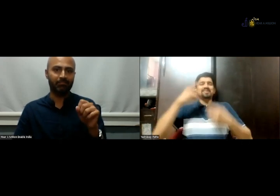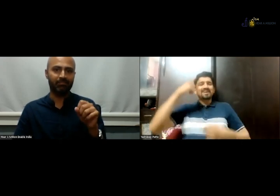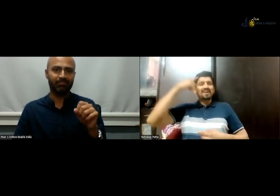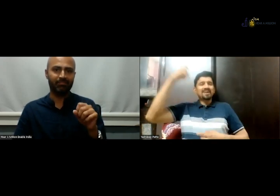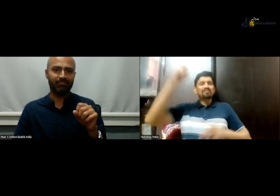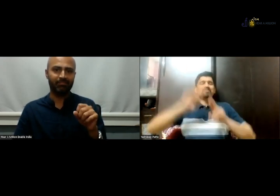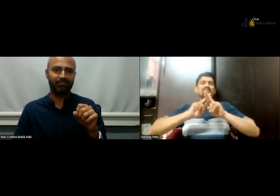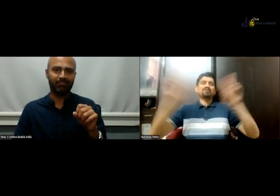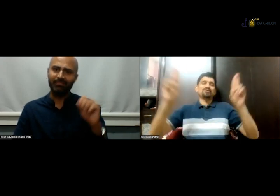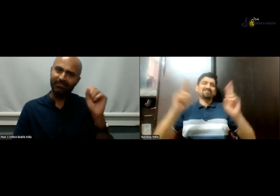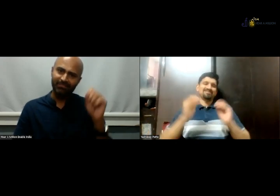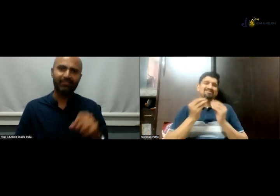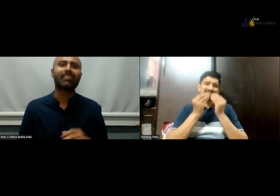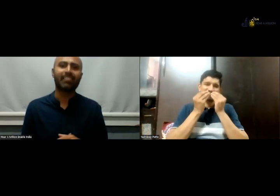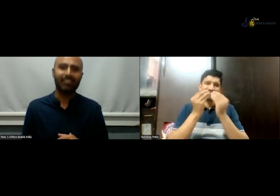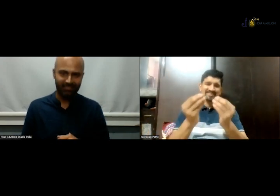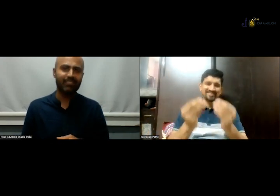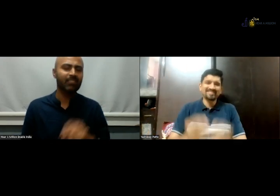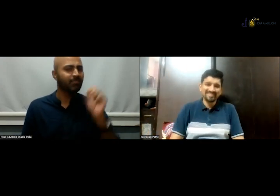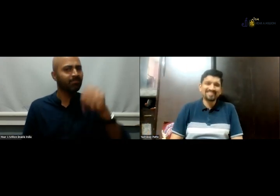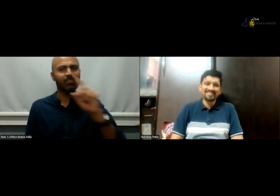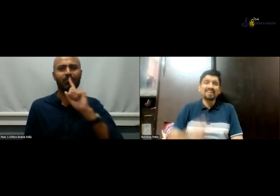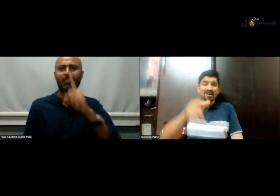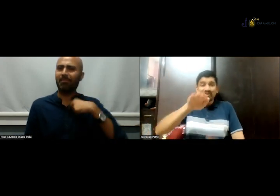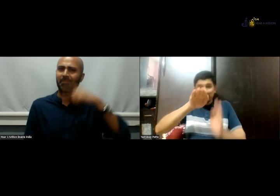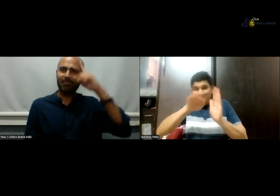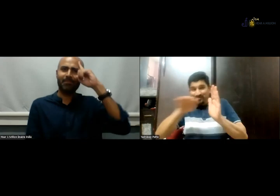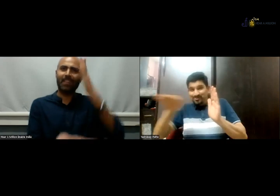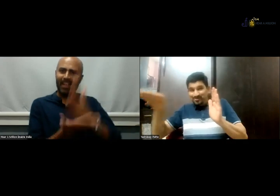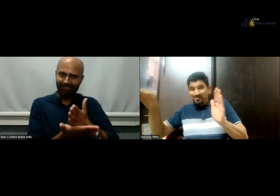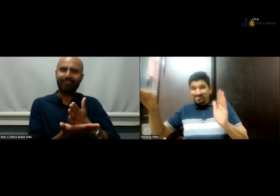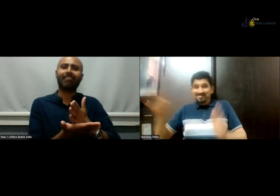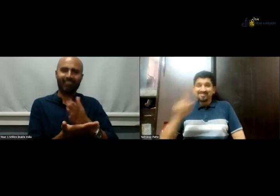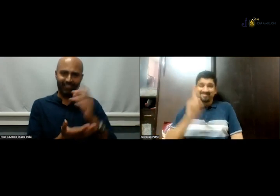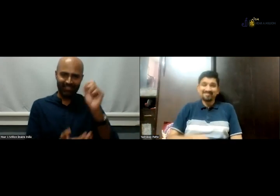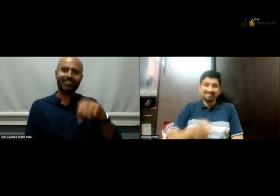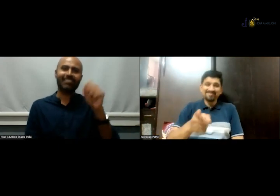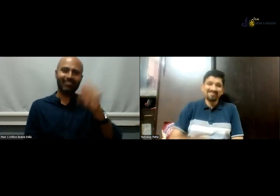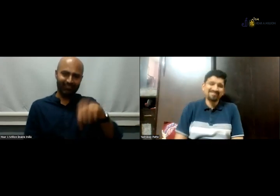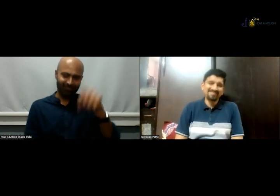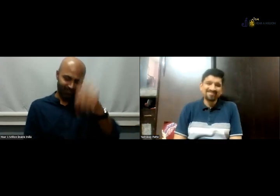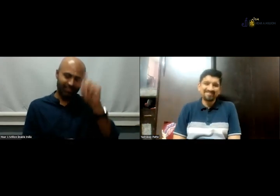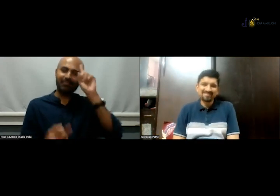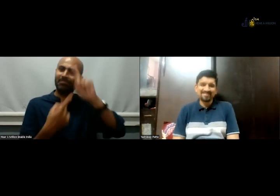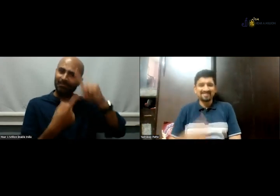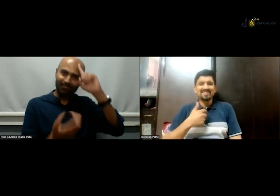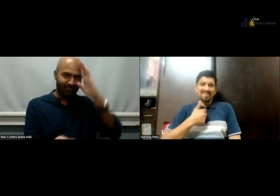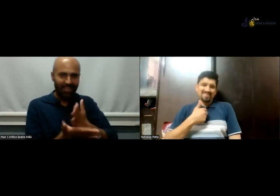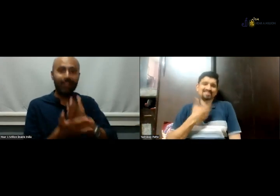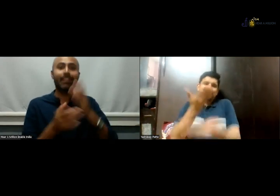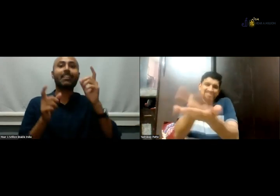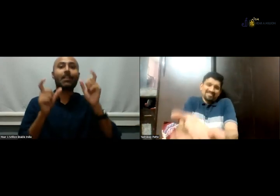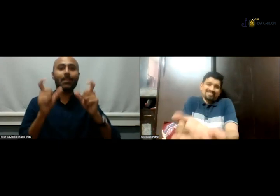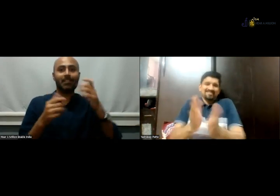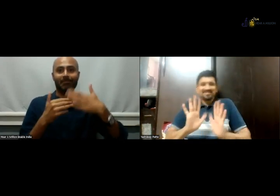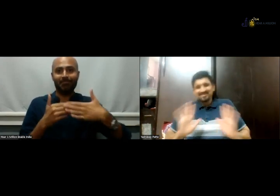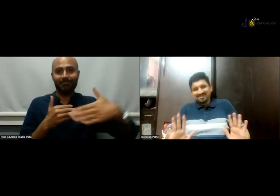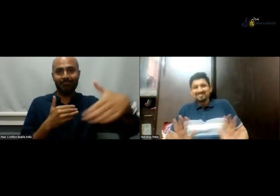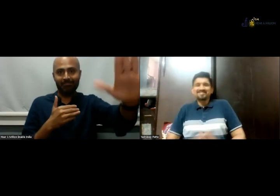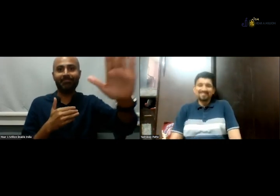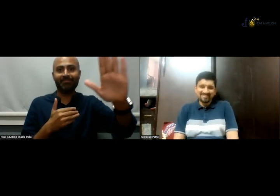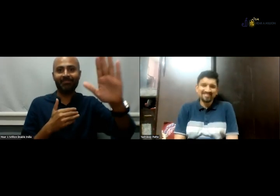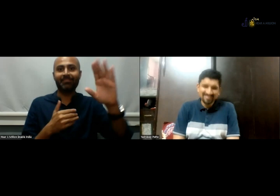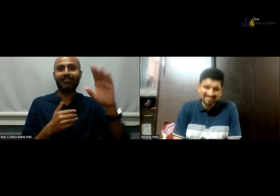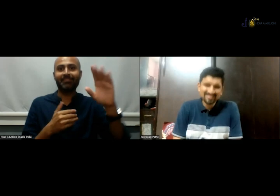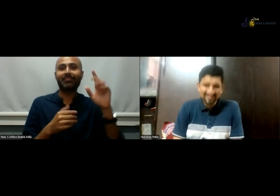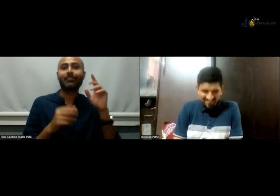to all of you that just follow her footsteps, and her dream was to inspire all the deaf